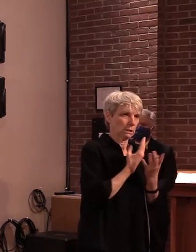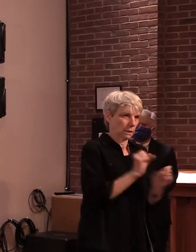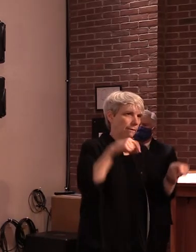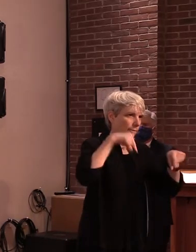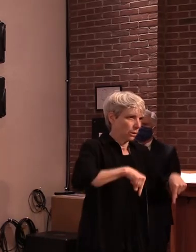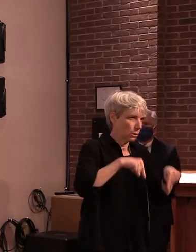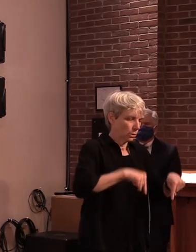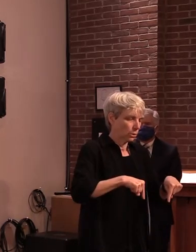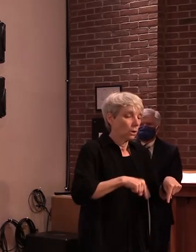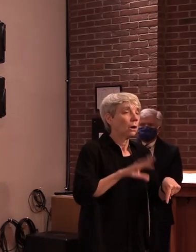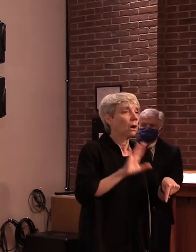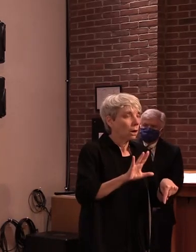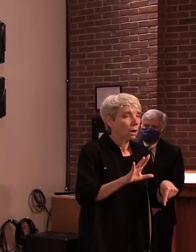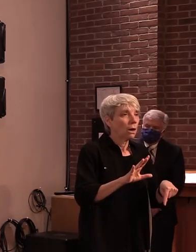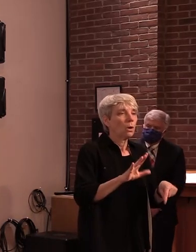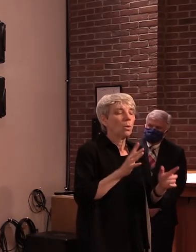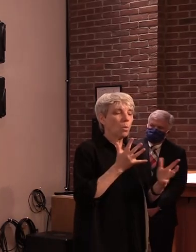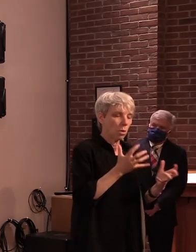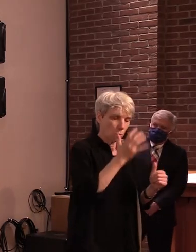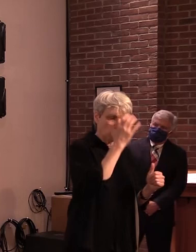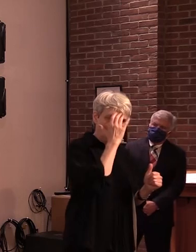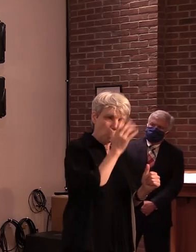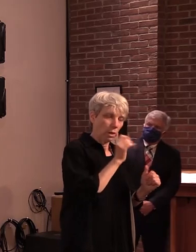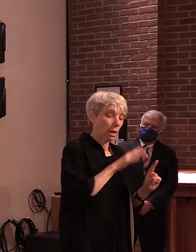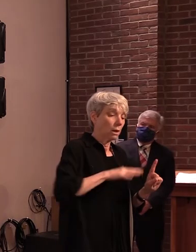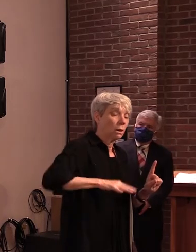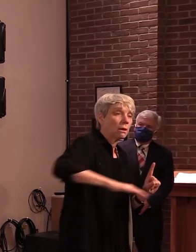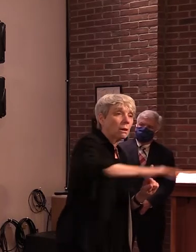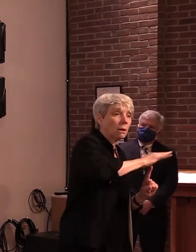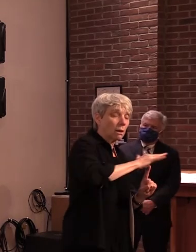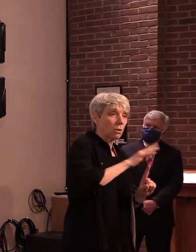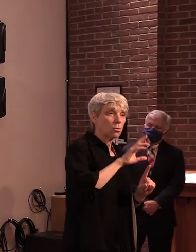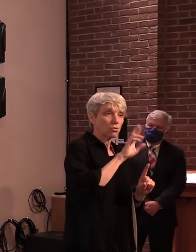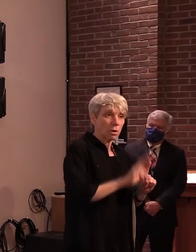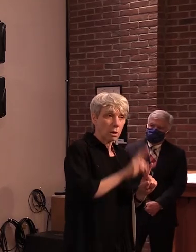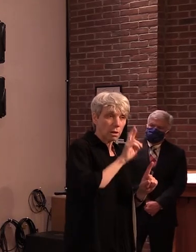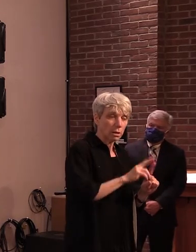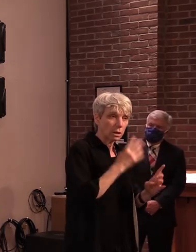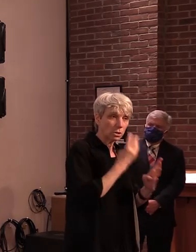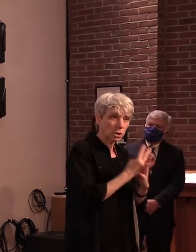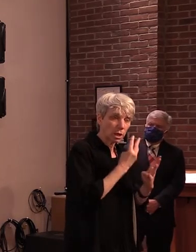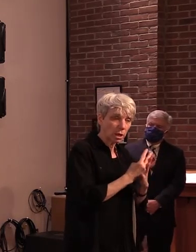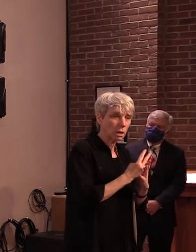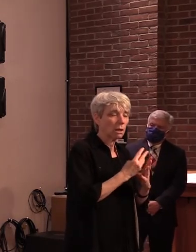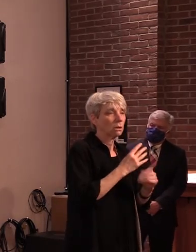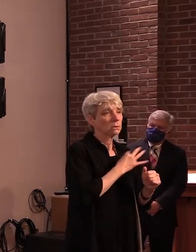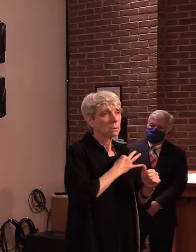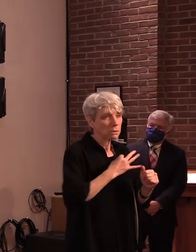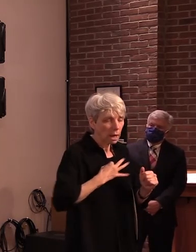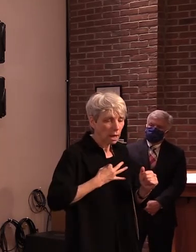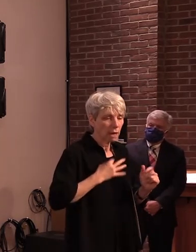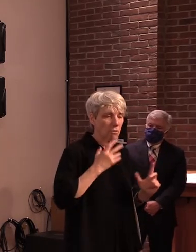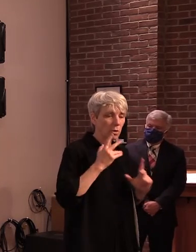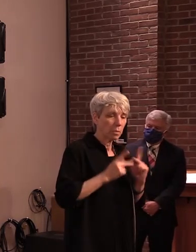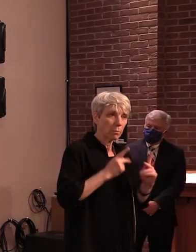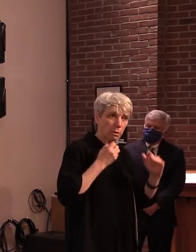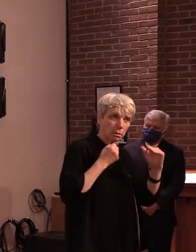other people in state custody at Marble Valley and no additional staff were in contact with these